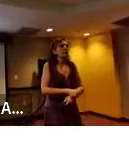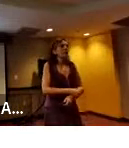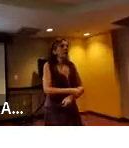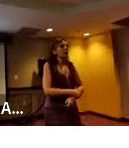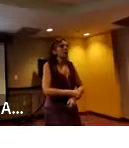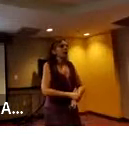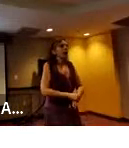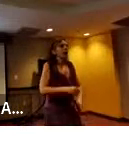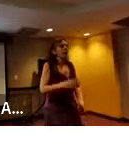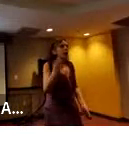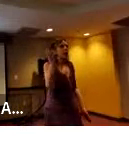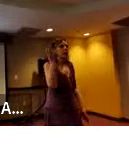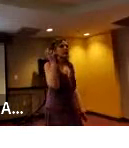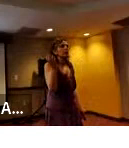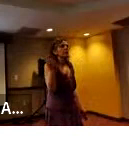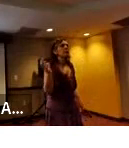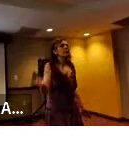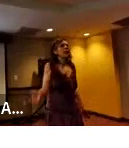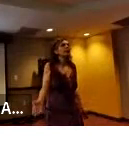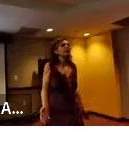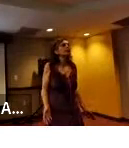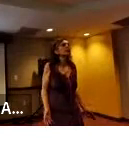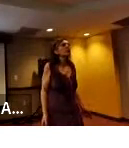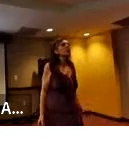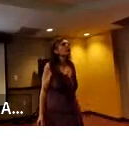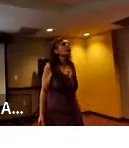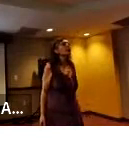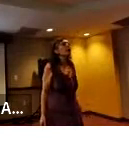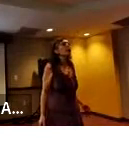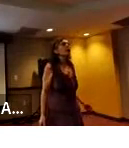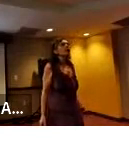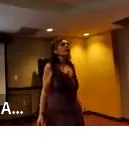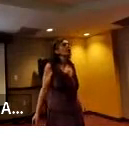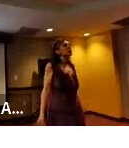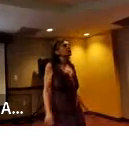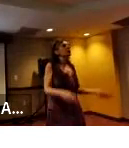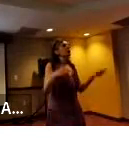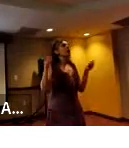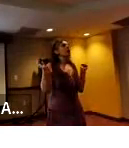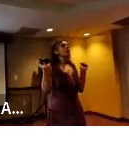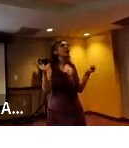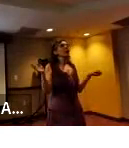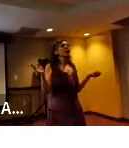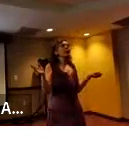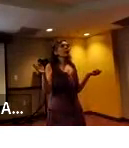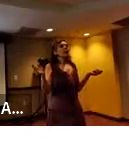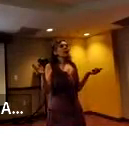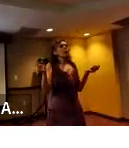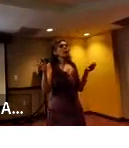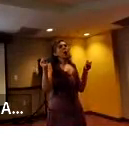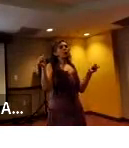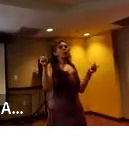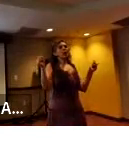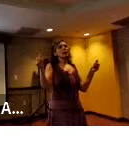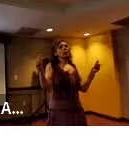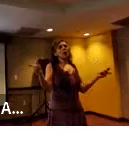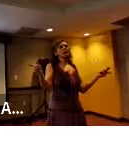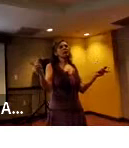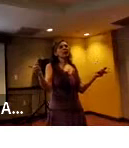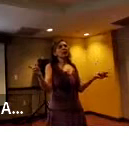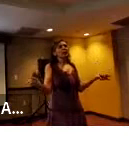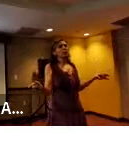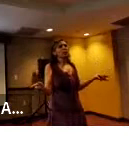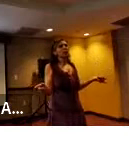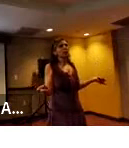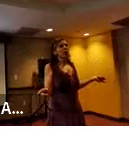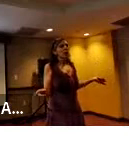do you know how many different form factors we have now? How many different devices are out there that we are supposed to be making one write it